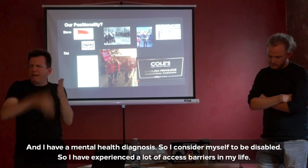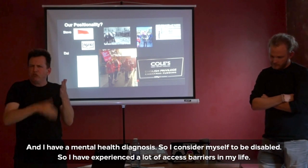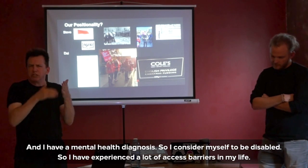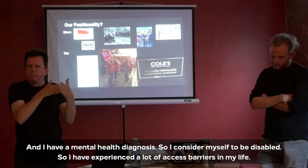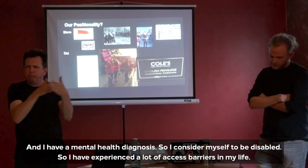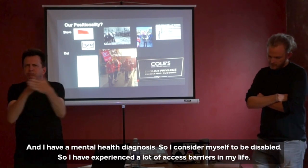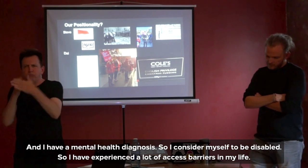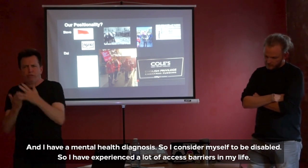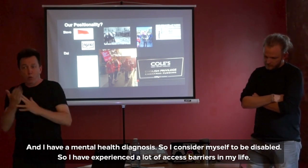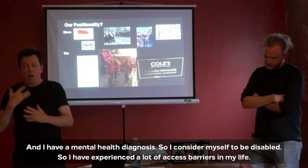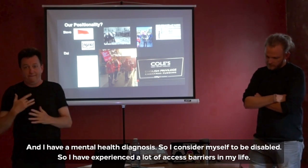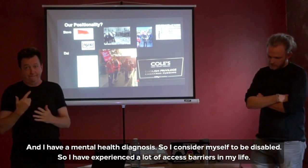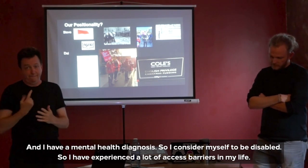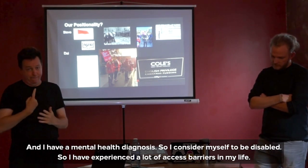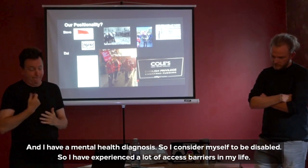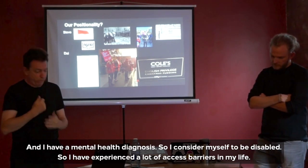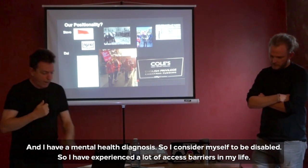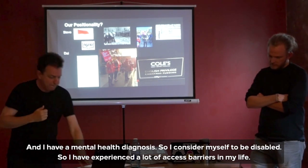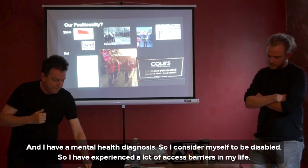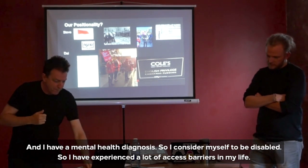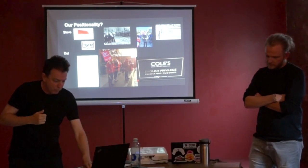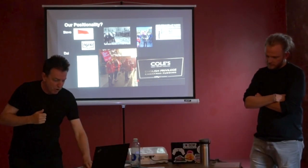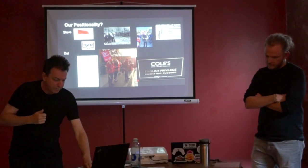disabled. So I have experienced a lot of access barriers in my life.